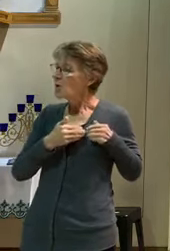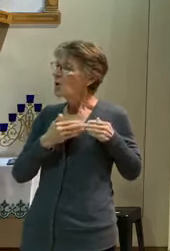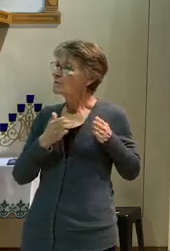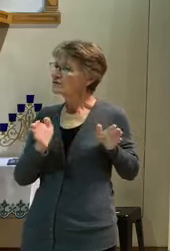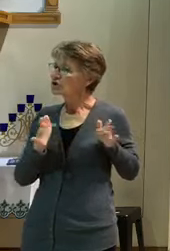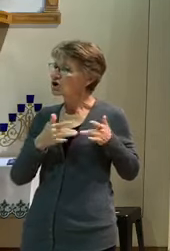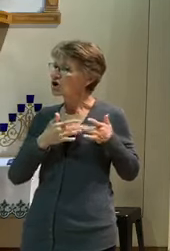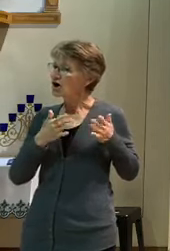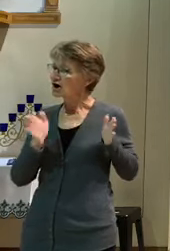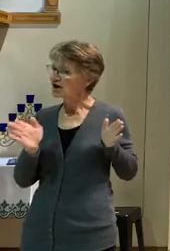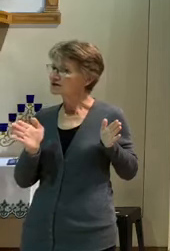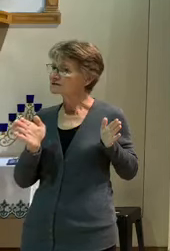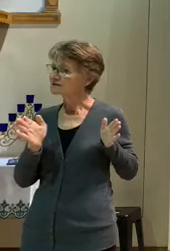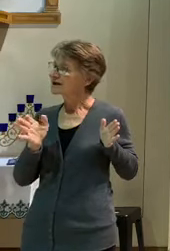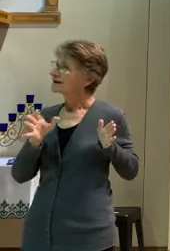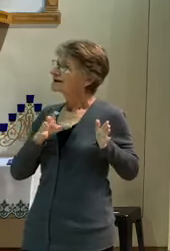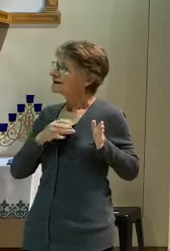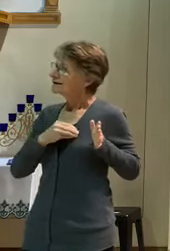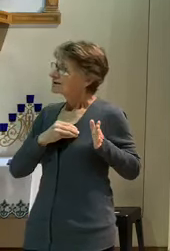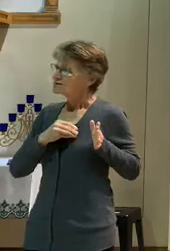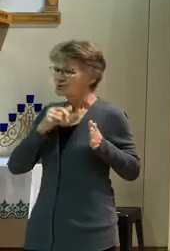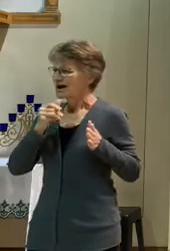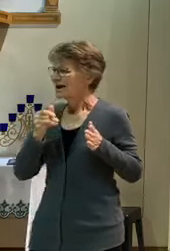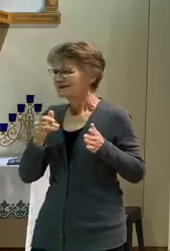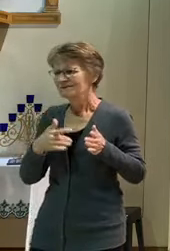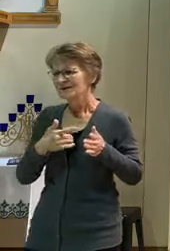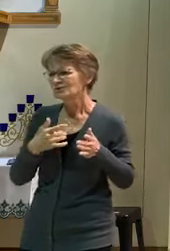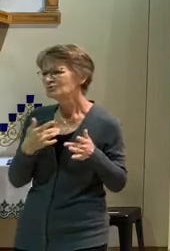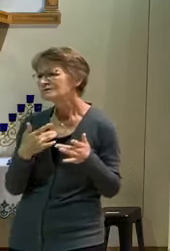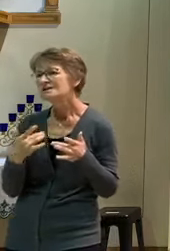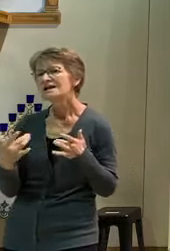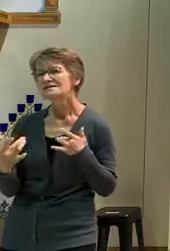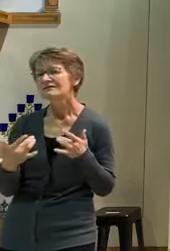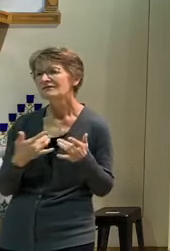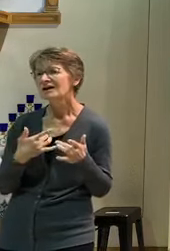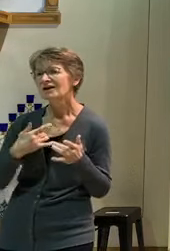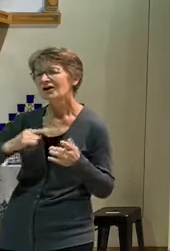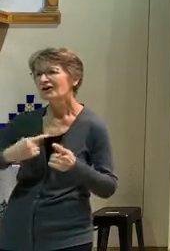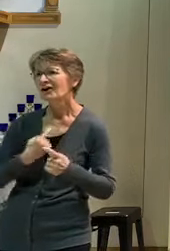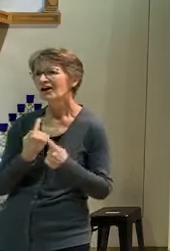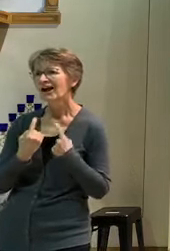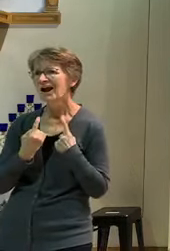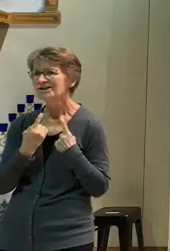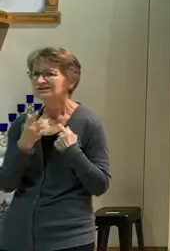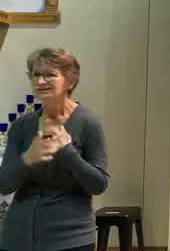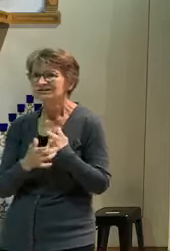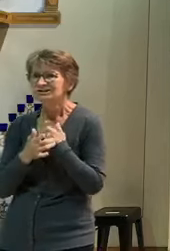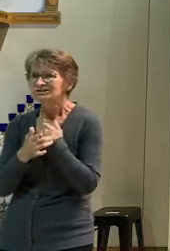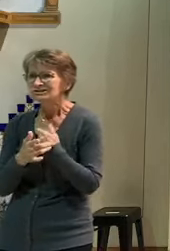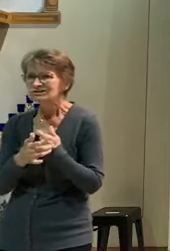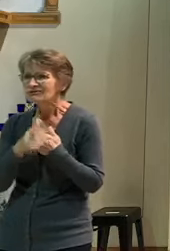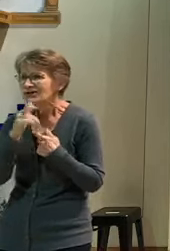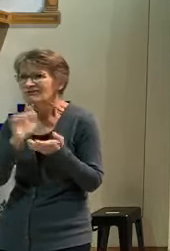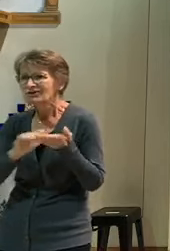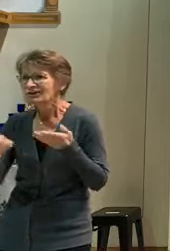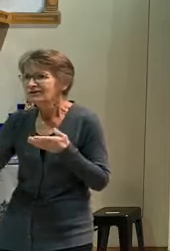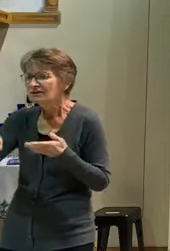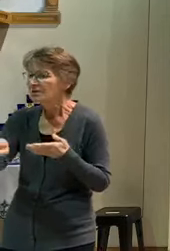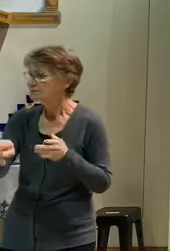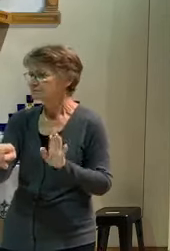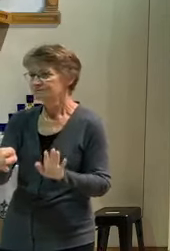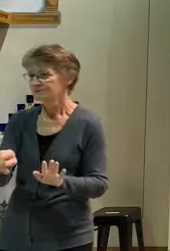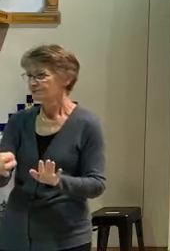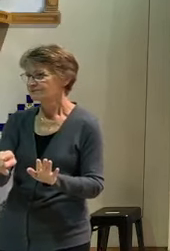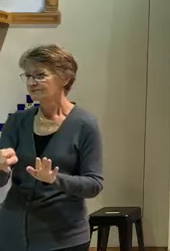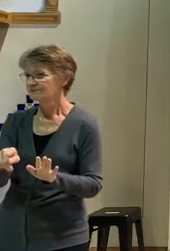soul and say, "Lord, am I too sensitive? Do I get hurt just by a look, by a glance, by